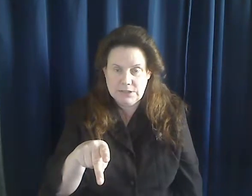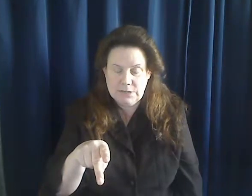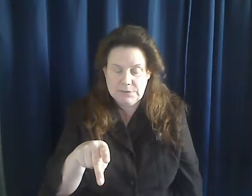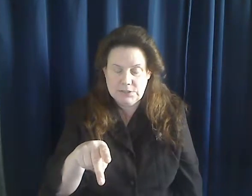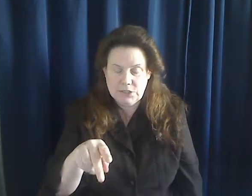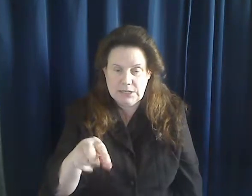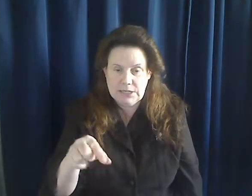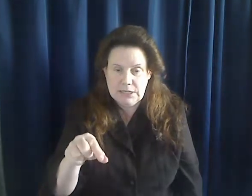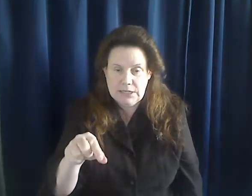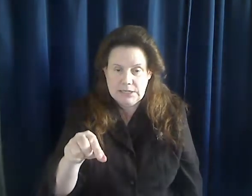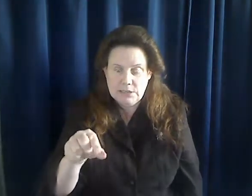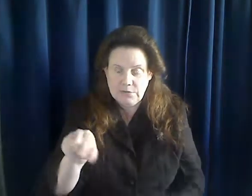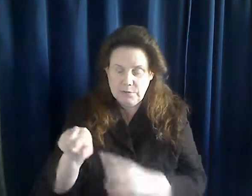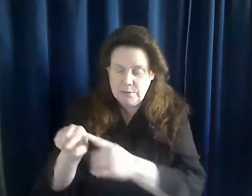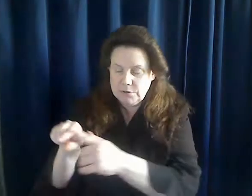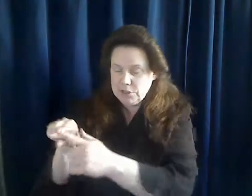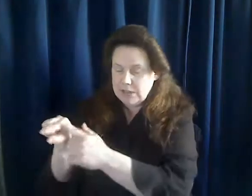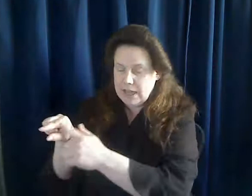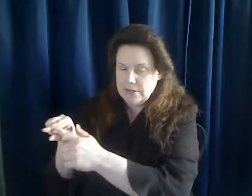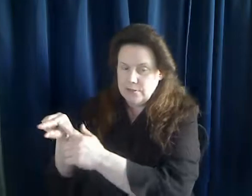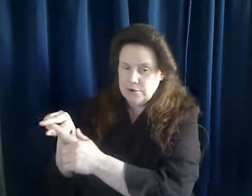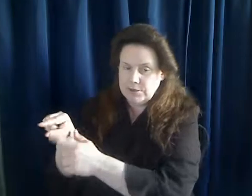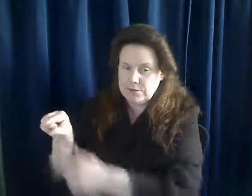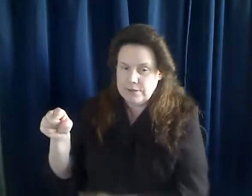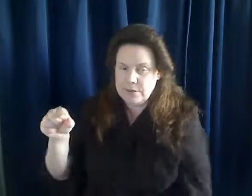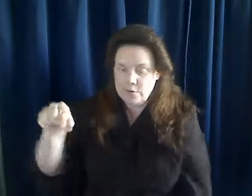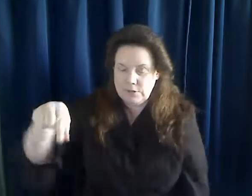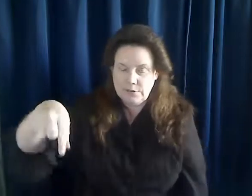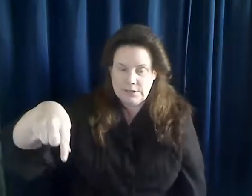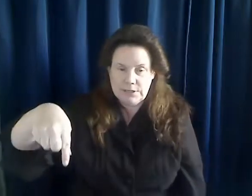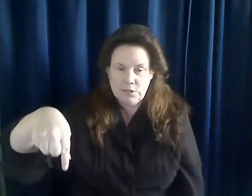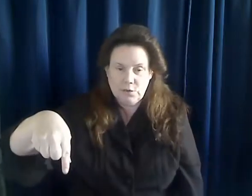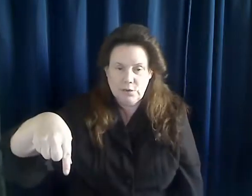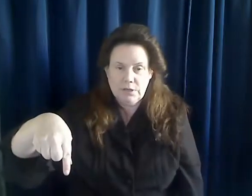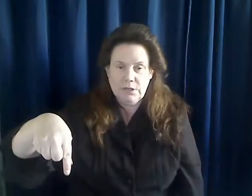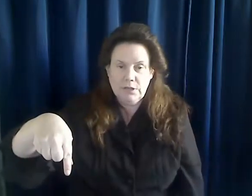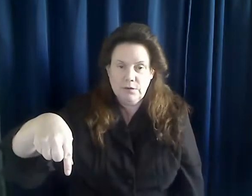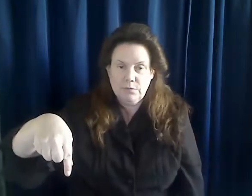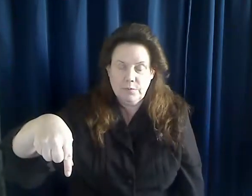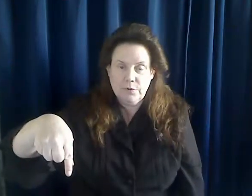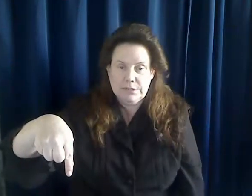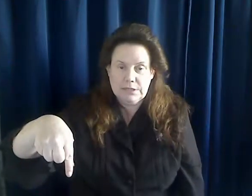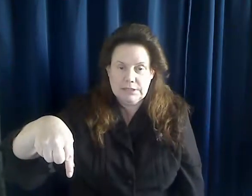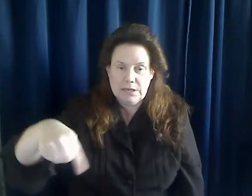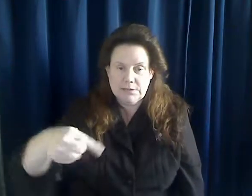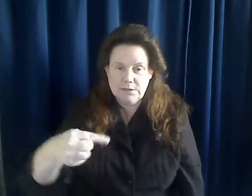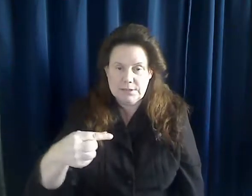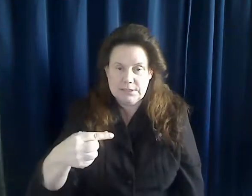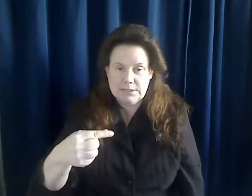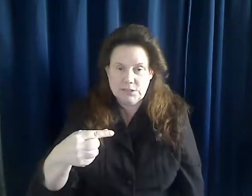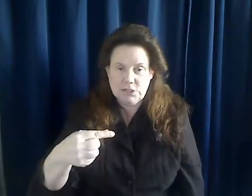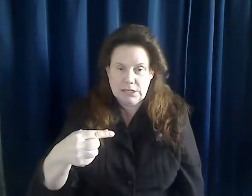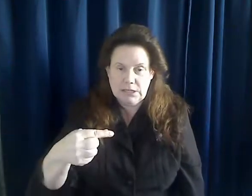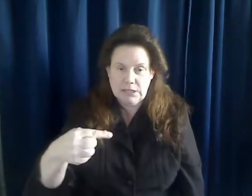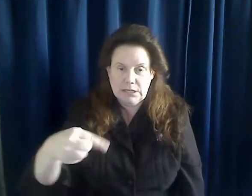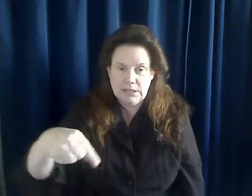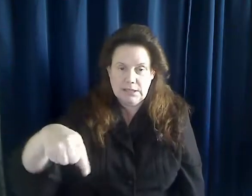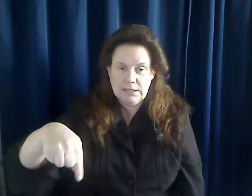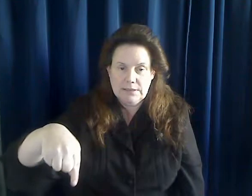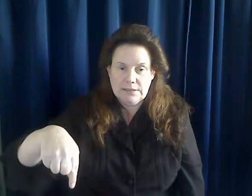shape as G. So if you remember, G had the pointer and the thumb only. With Q, we're pointing it down. So this is a G, this